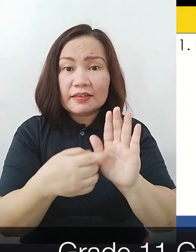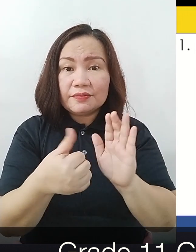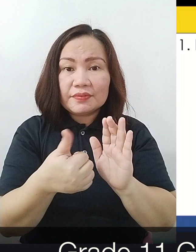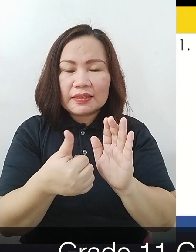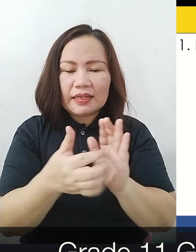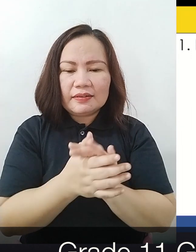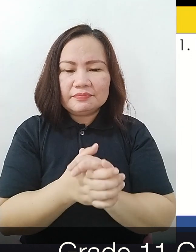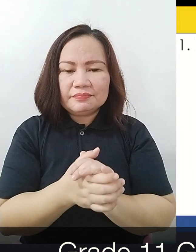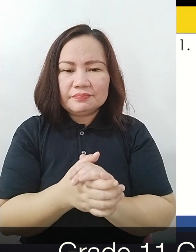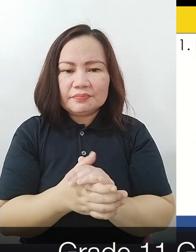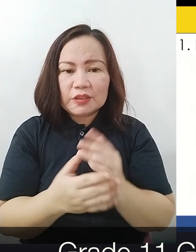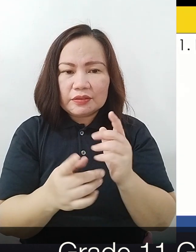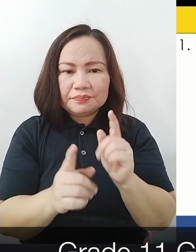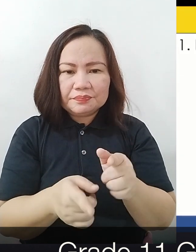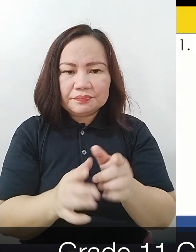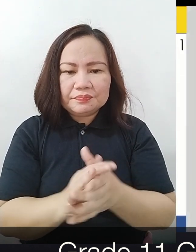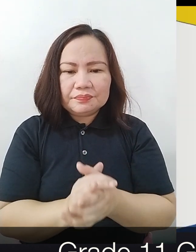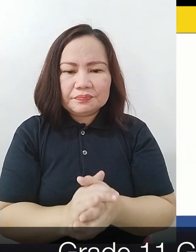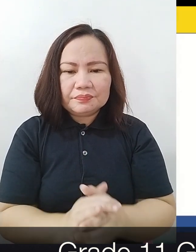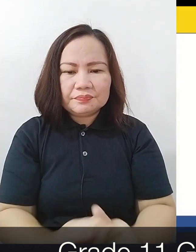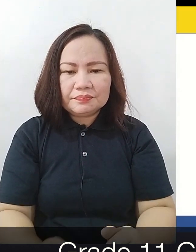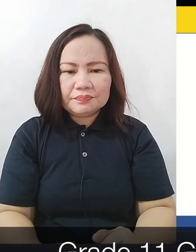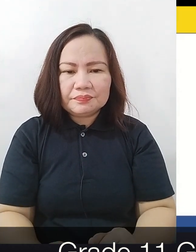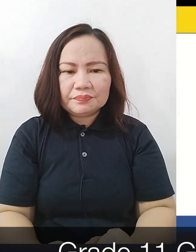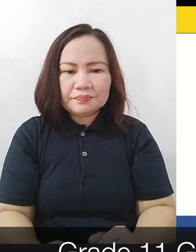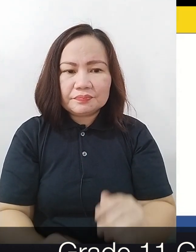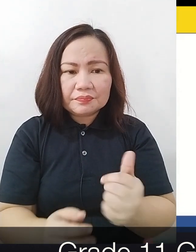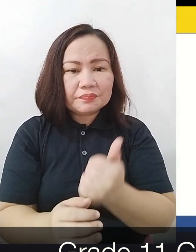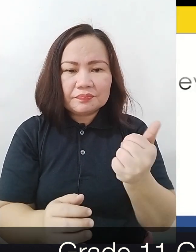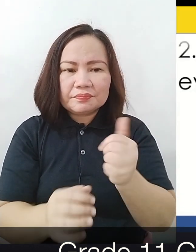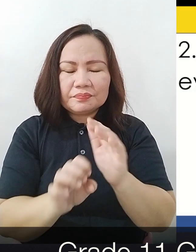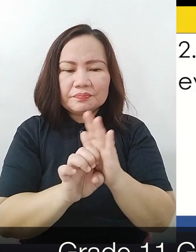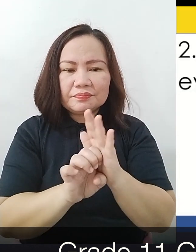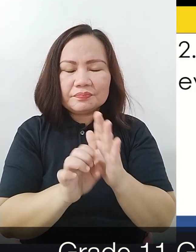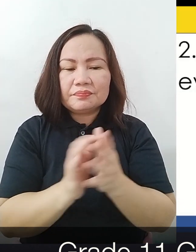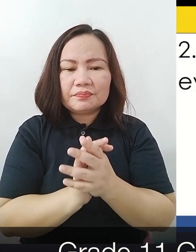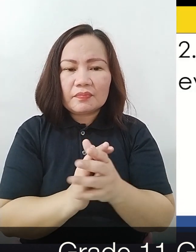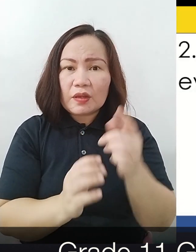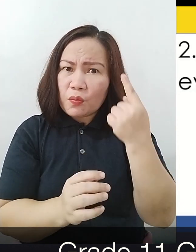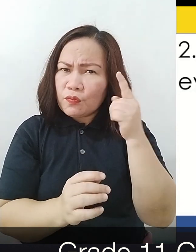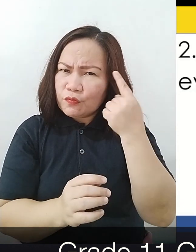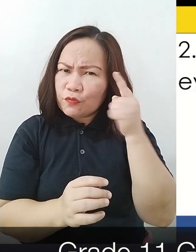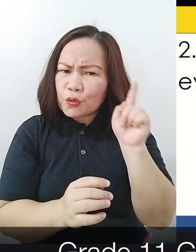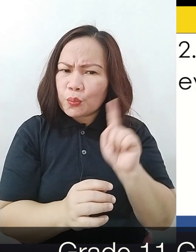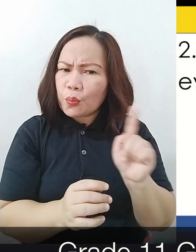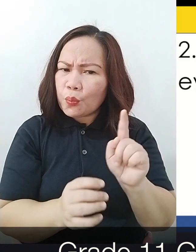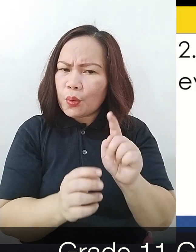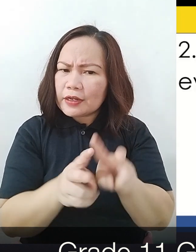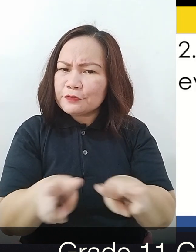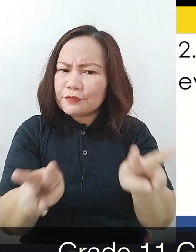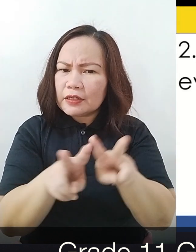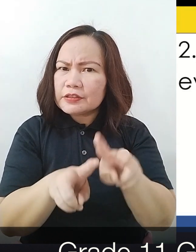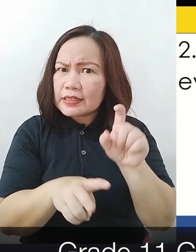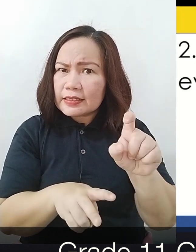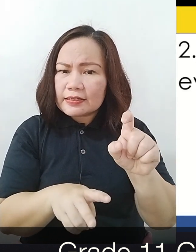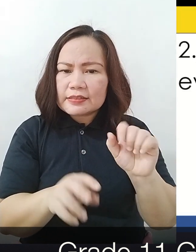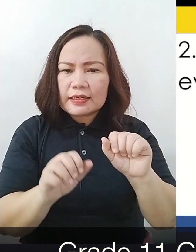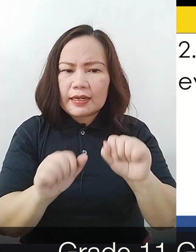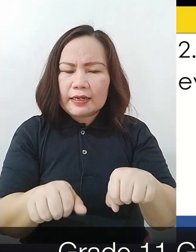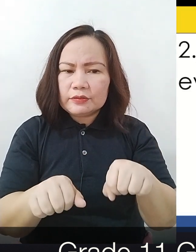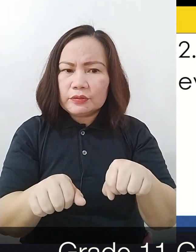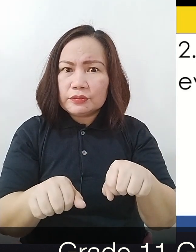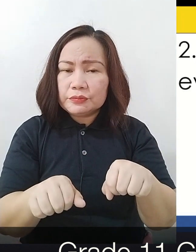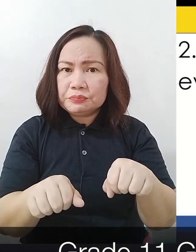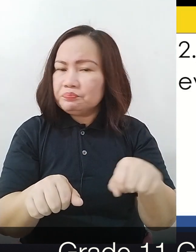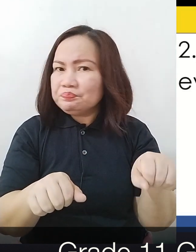negative 10. Correct. Okay, another. For what values of x can we